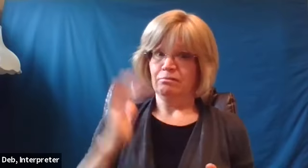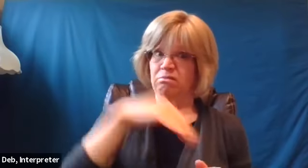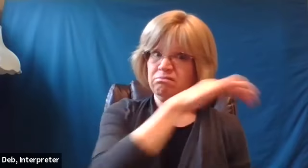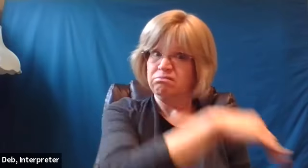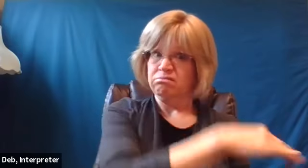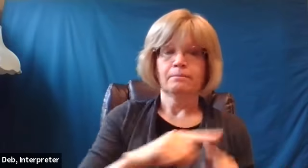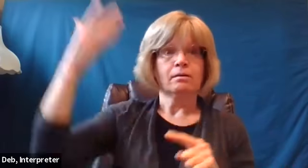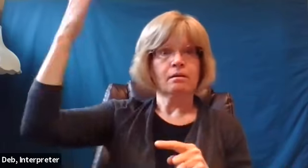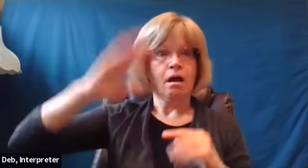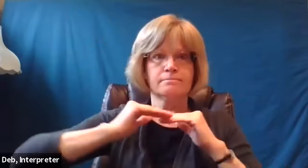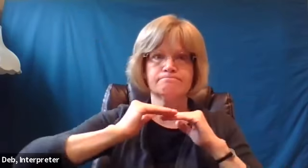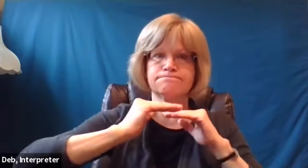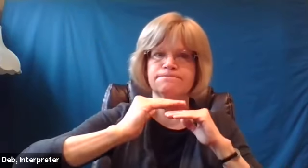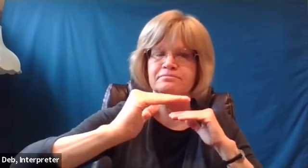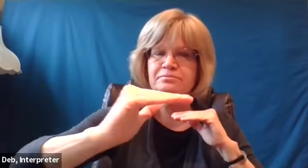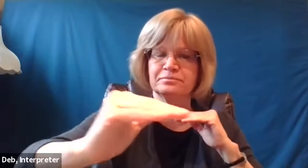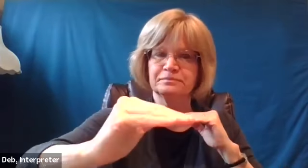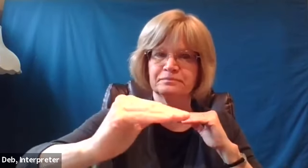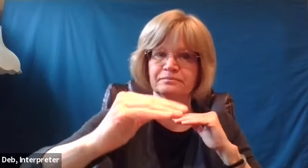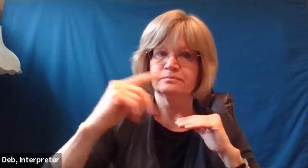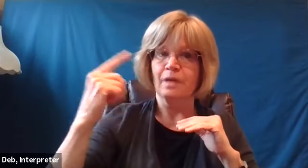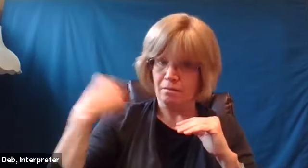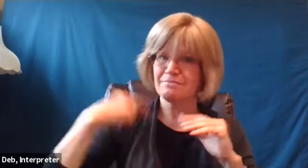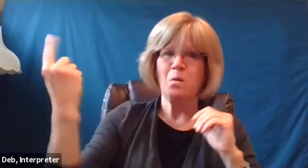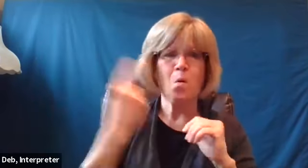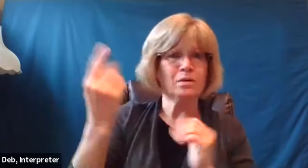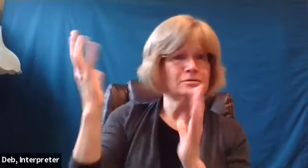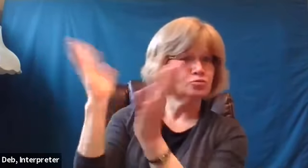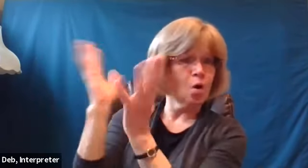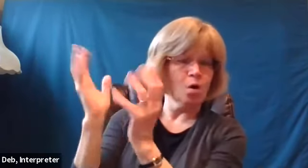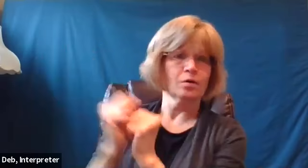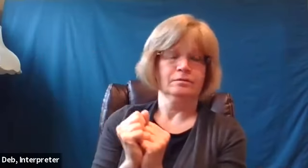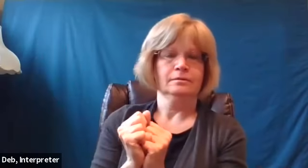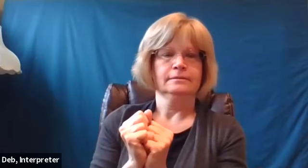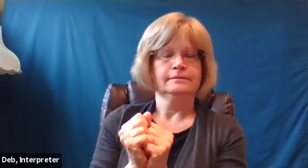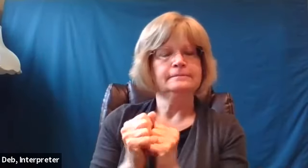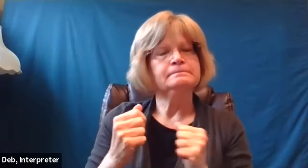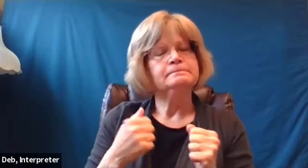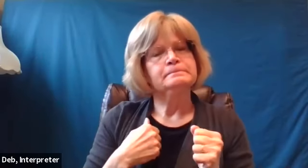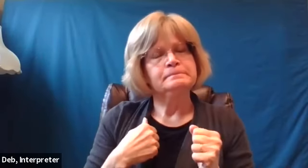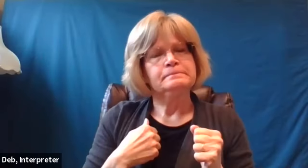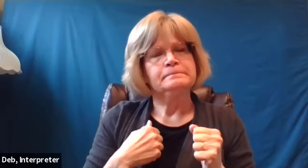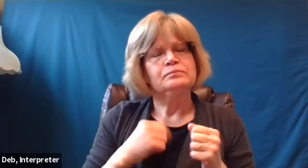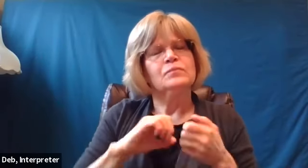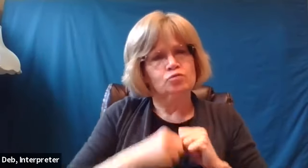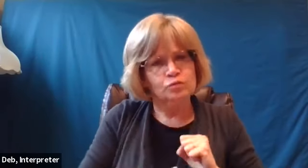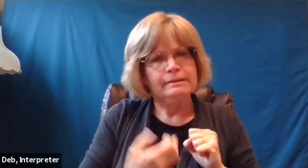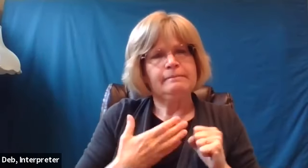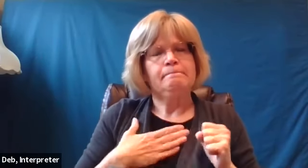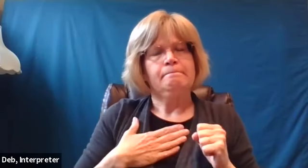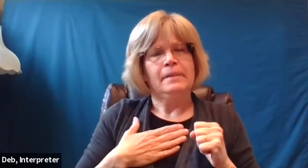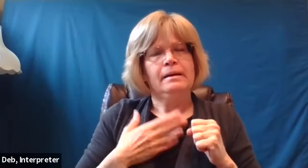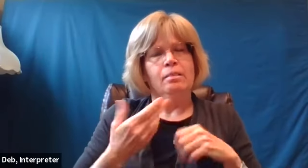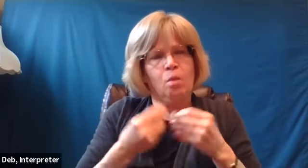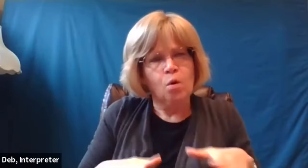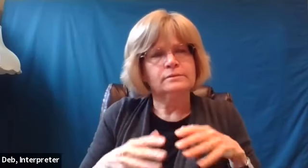constant, right there when I needed to talk to him. I allowed myself to sit quietly and grieve the loss of my normal life.